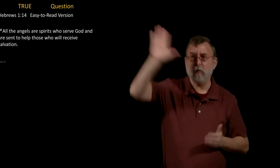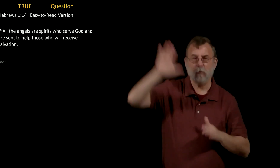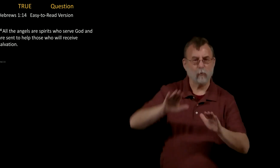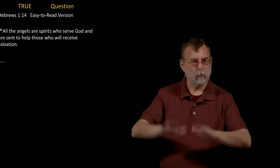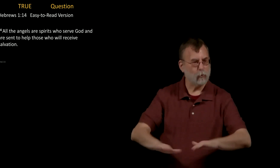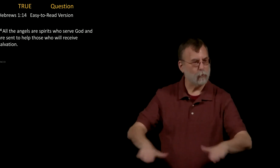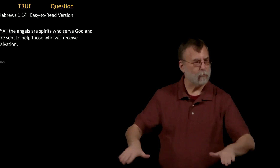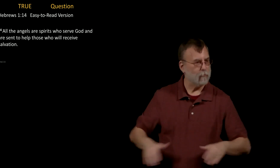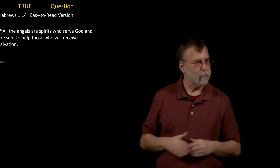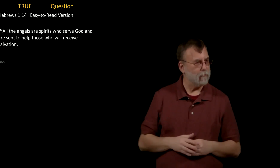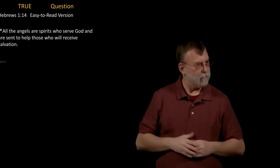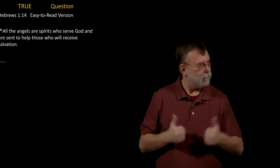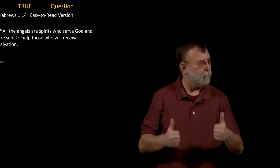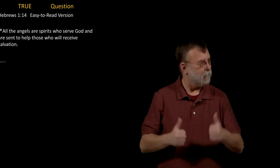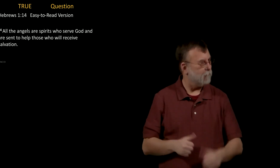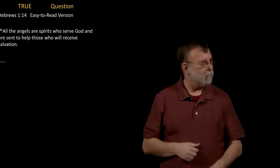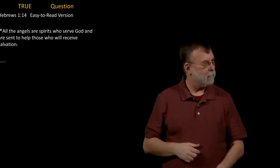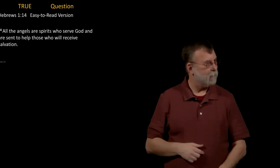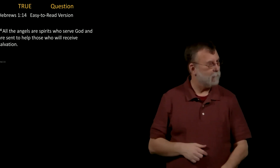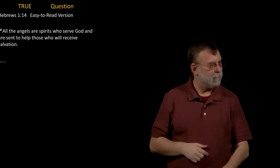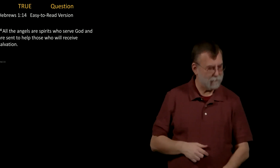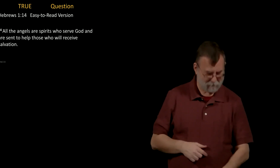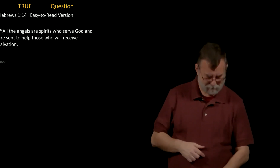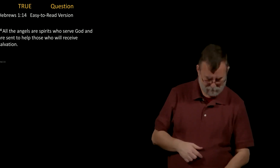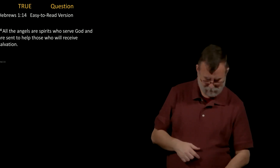cherishes everyone. We're all God's children.